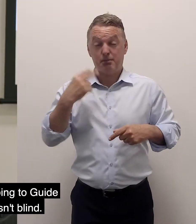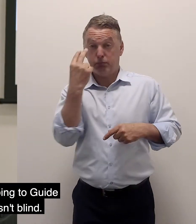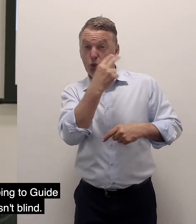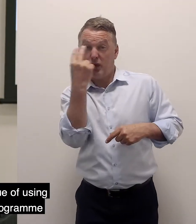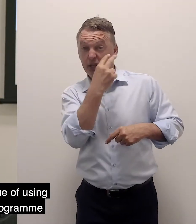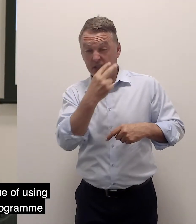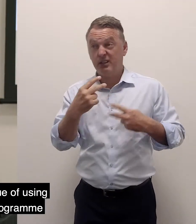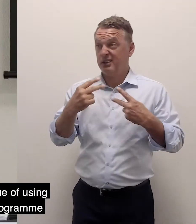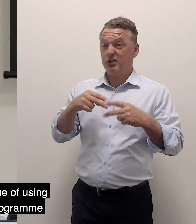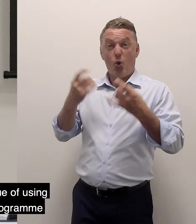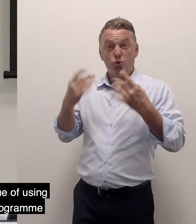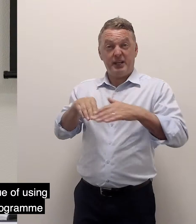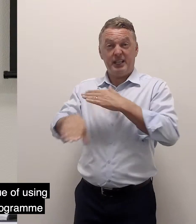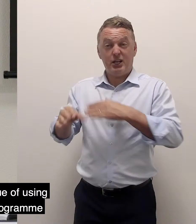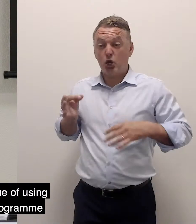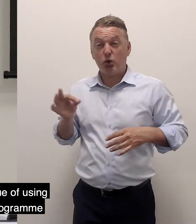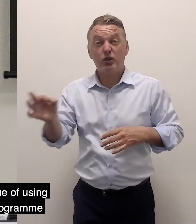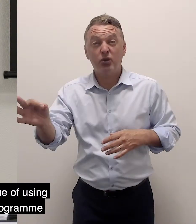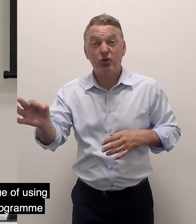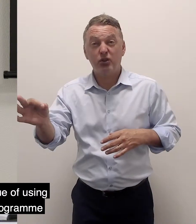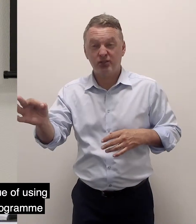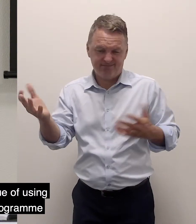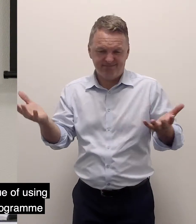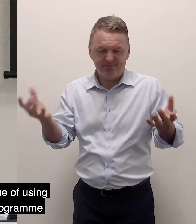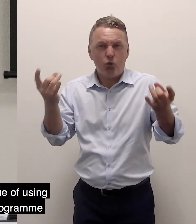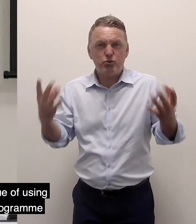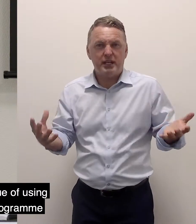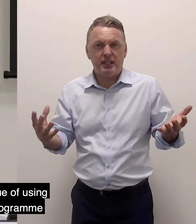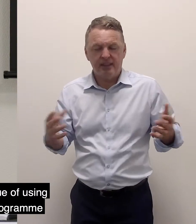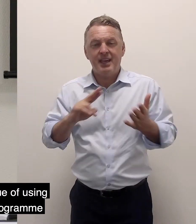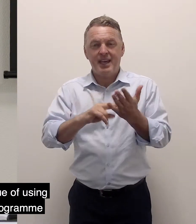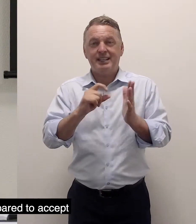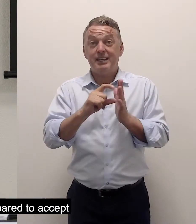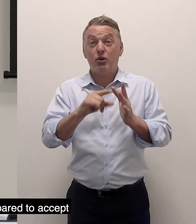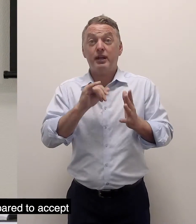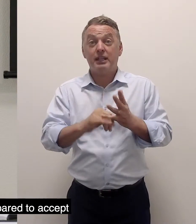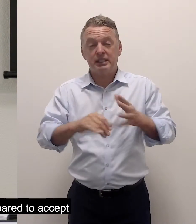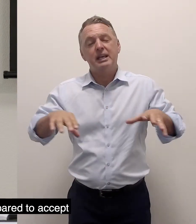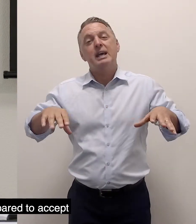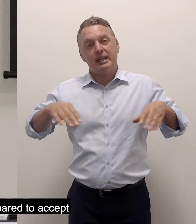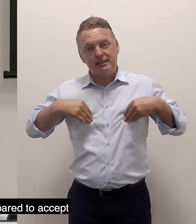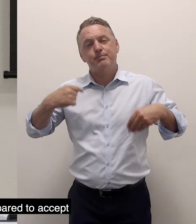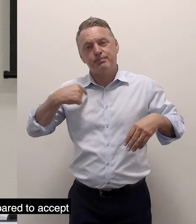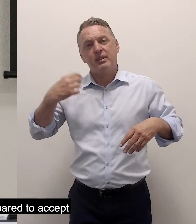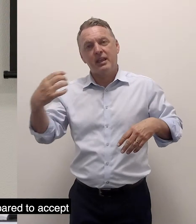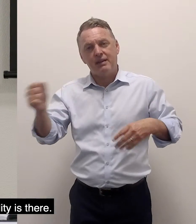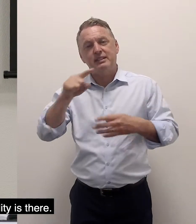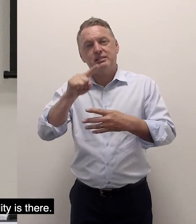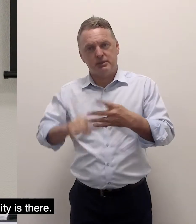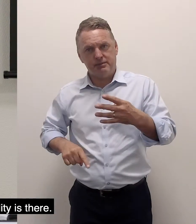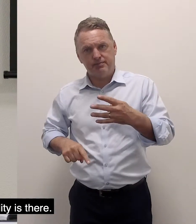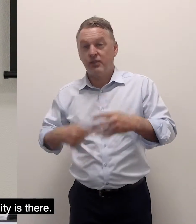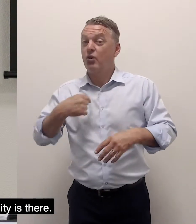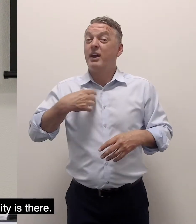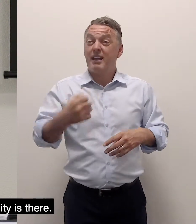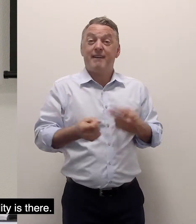blind. So by being virtue of using a defined program, the NDIS are prepared to accept that